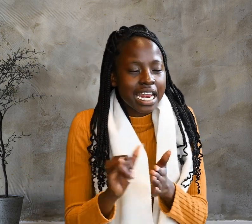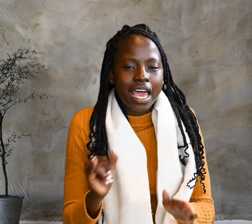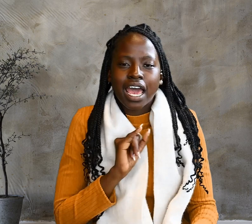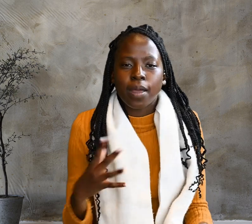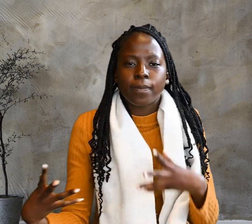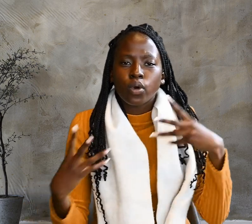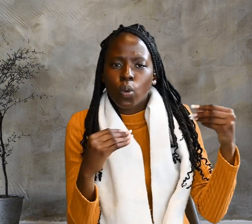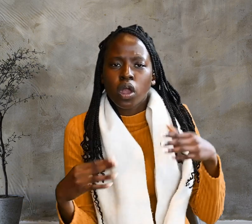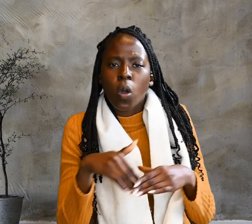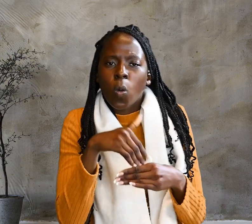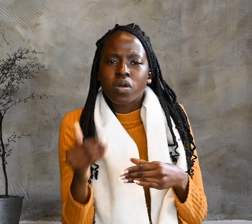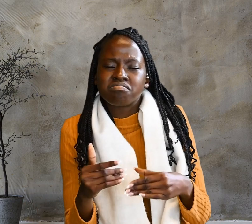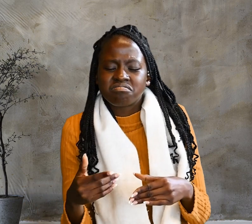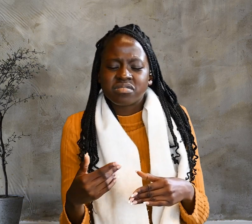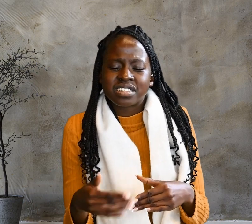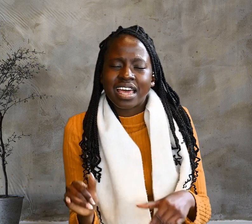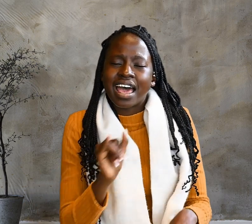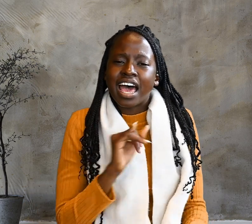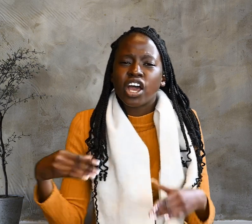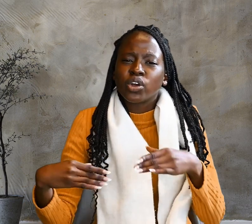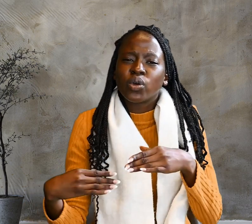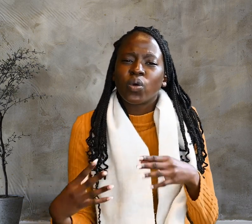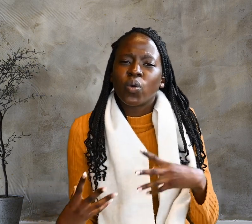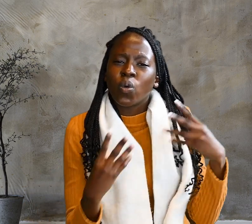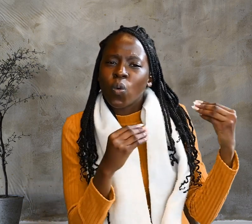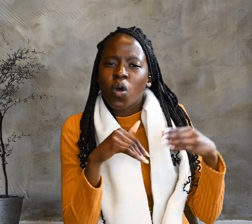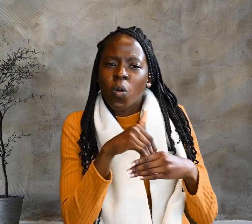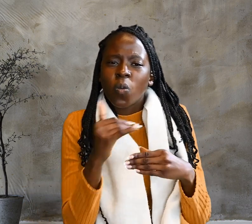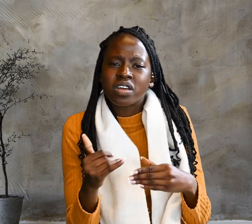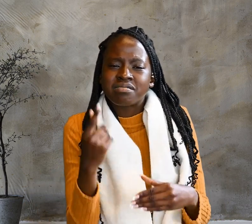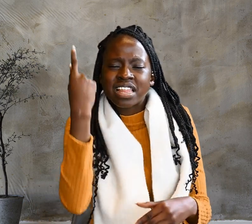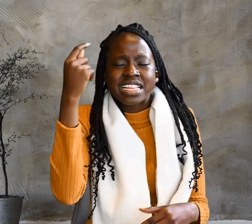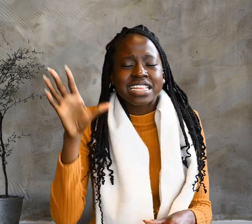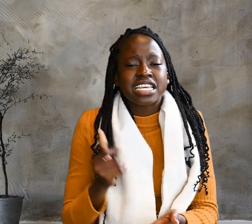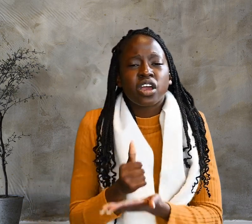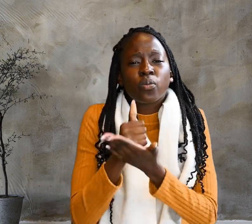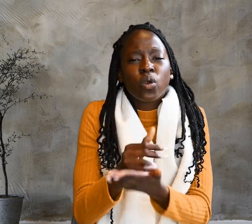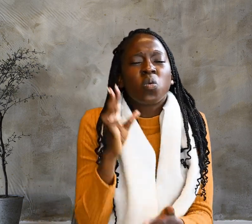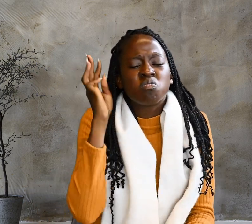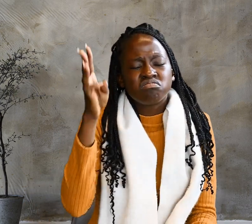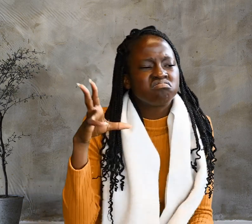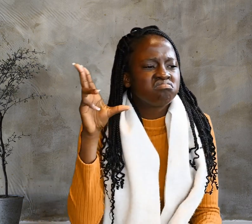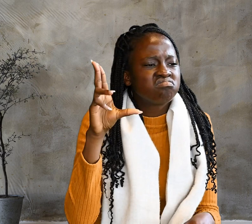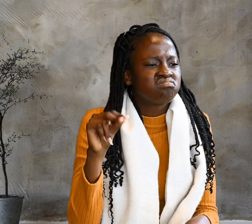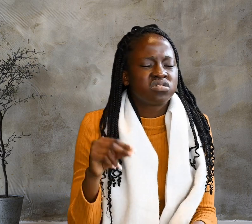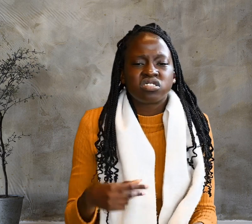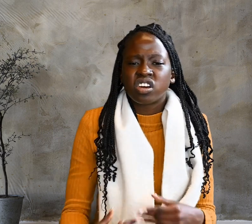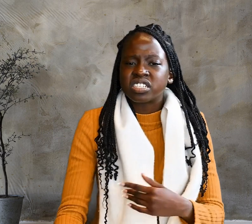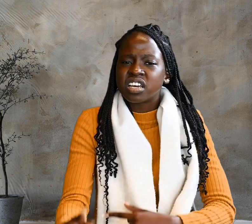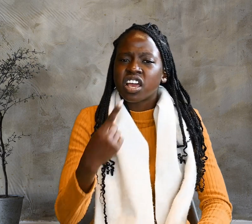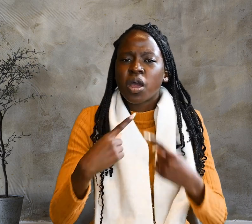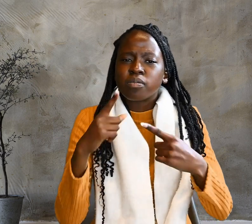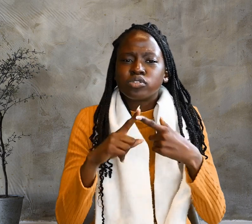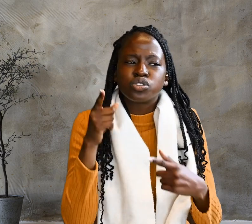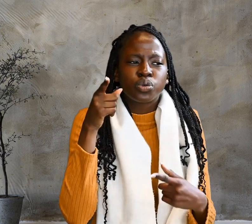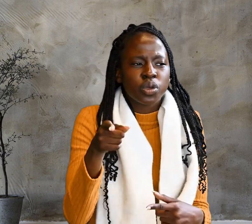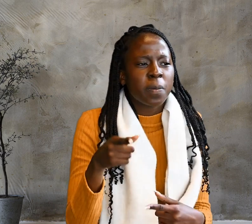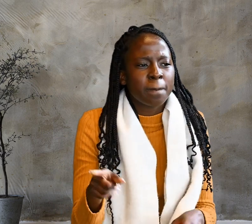Unless I go away, the Advocate will not come to you. But if I go, I